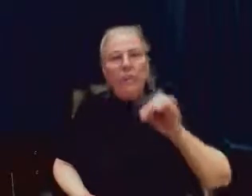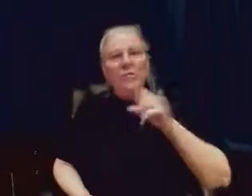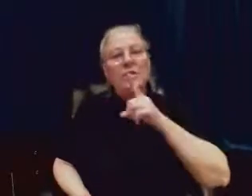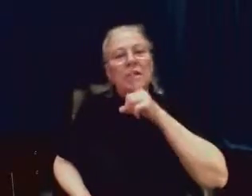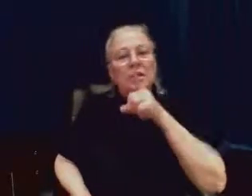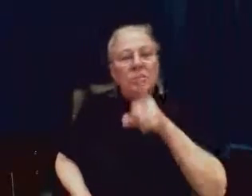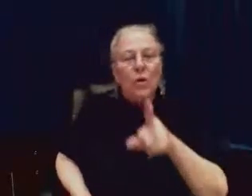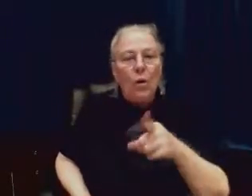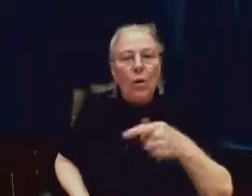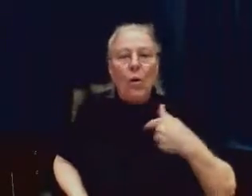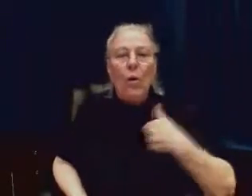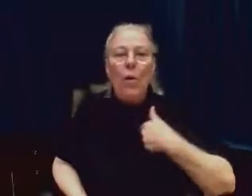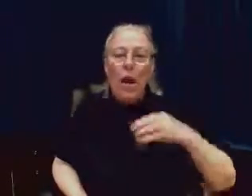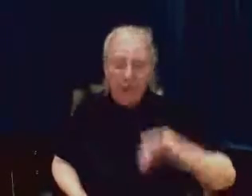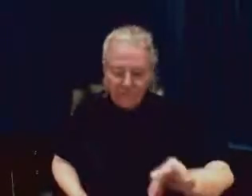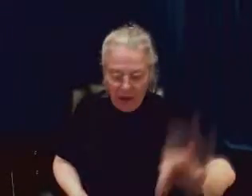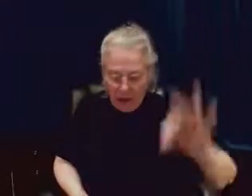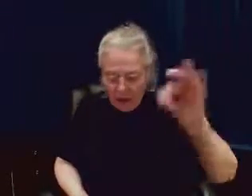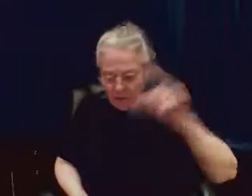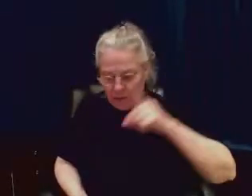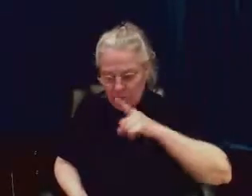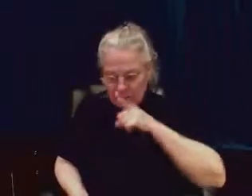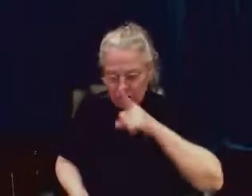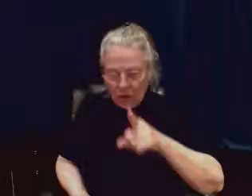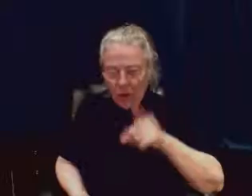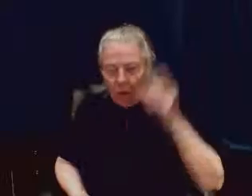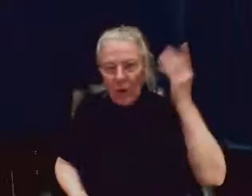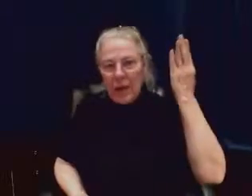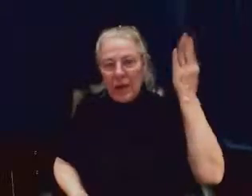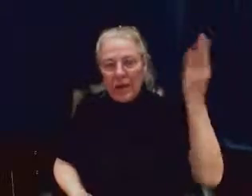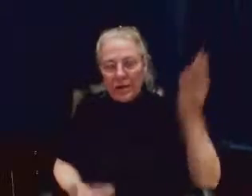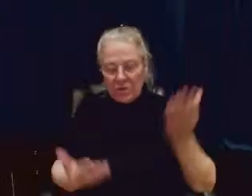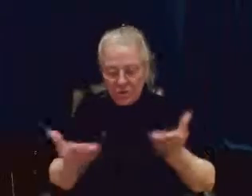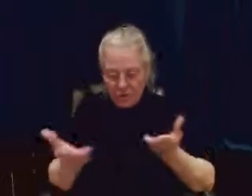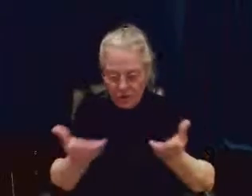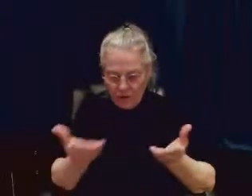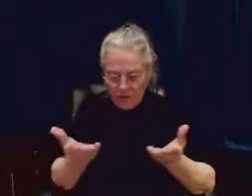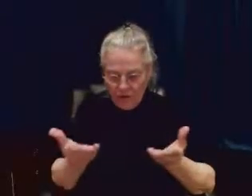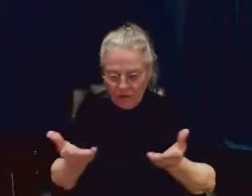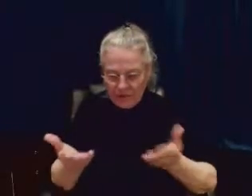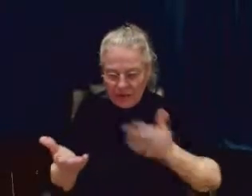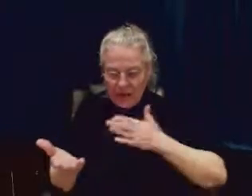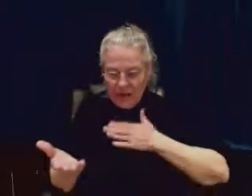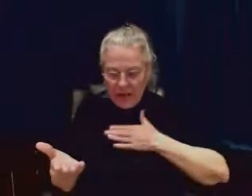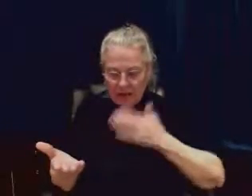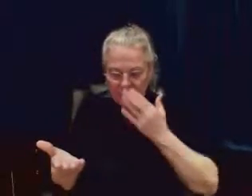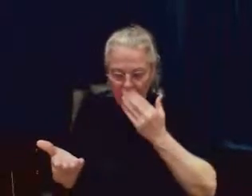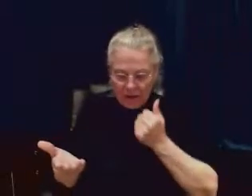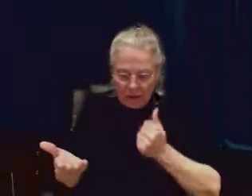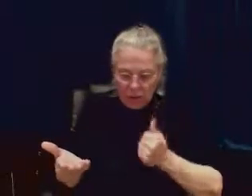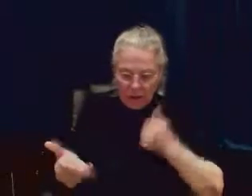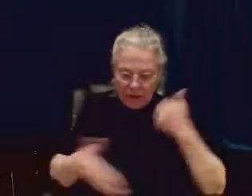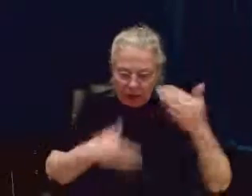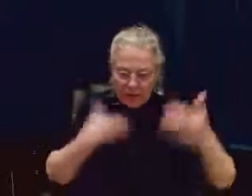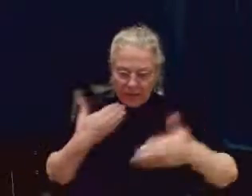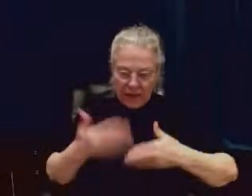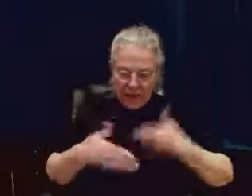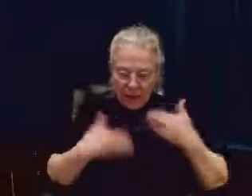found it so, found it so. His service is my sweetest